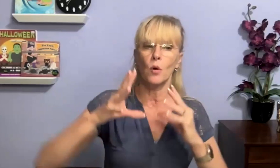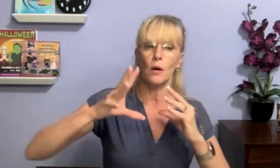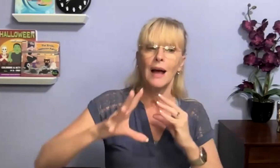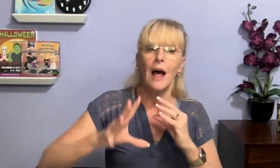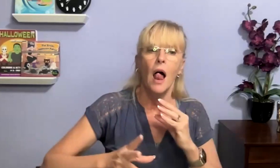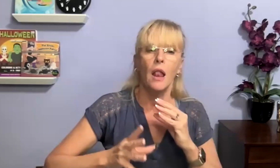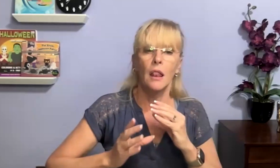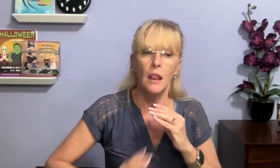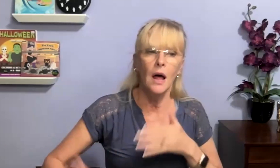more